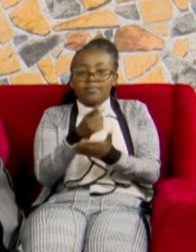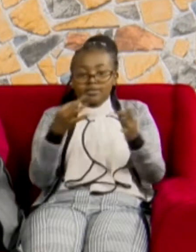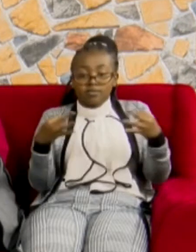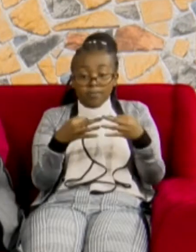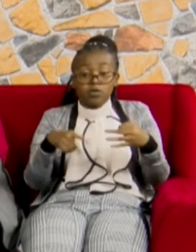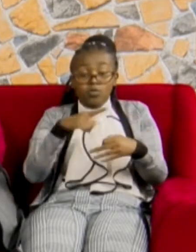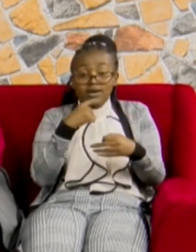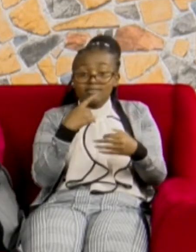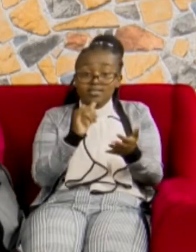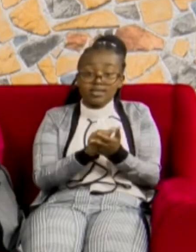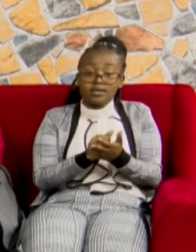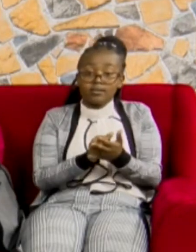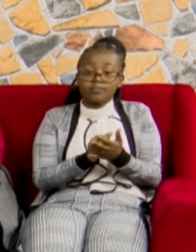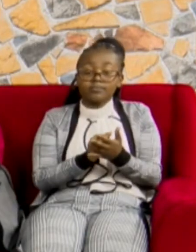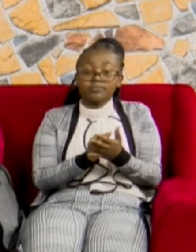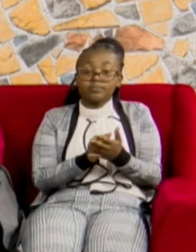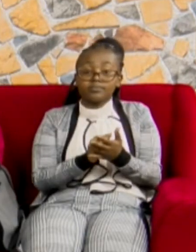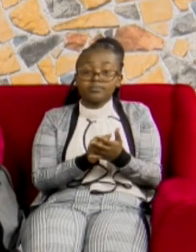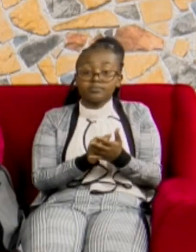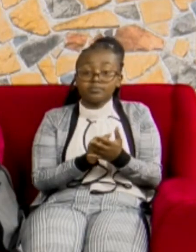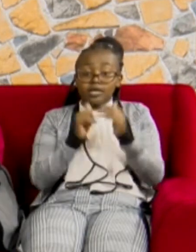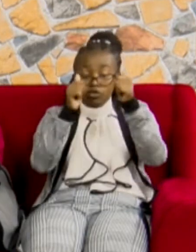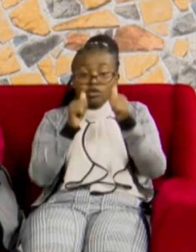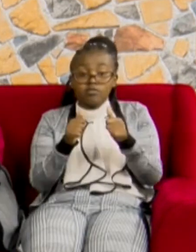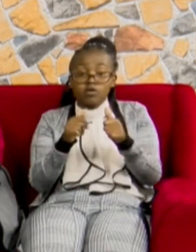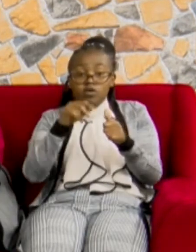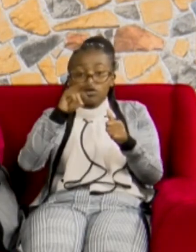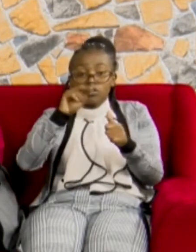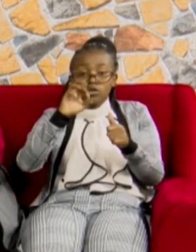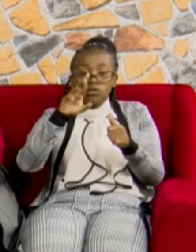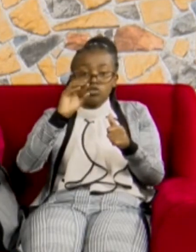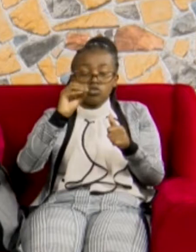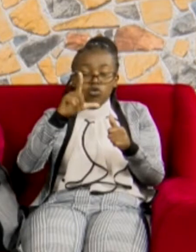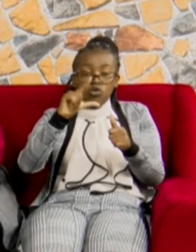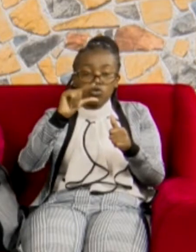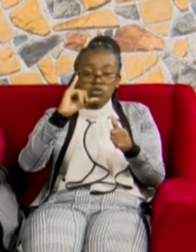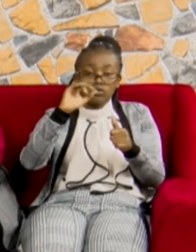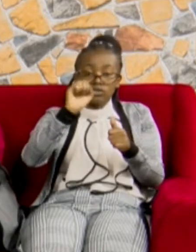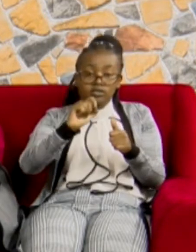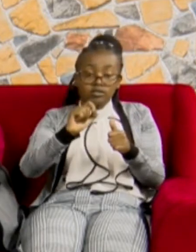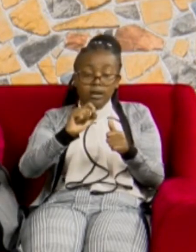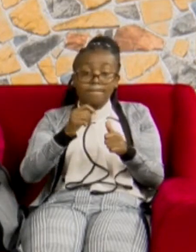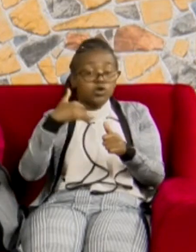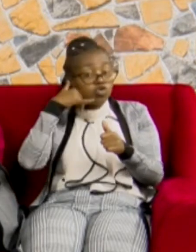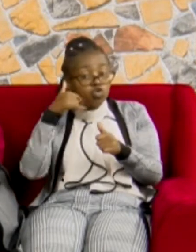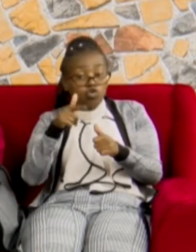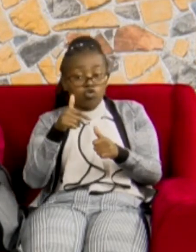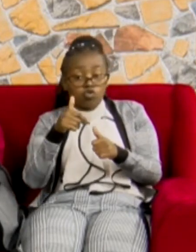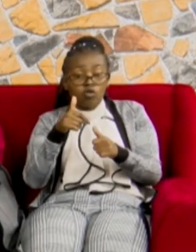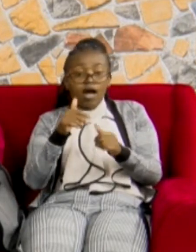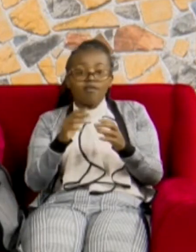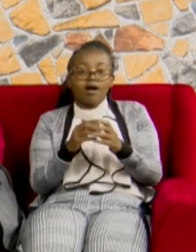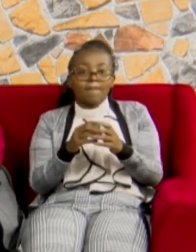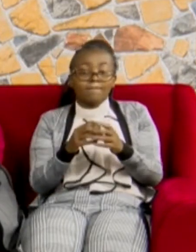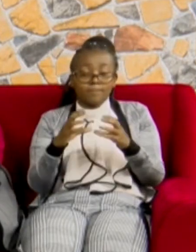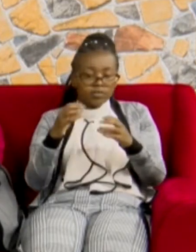So we can say like, okay, I notify my neurologist, okay, I'm going to the OT, I'll drop you in on the phone call, like have a conference